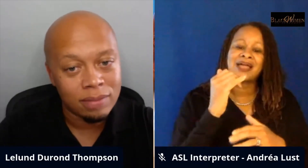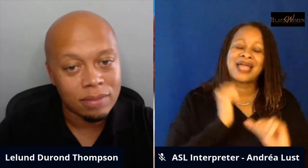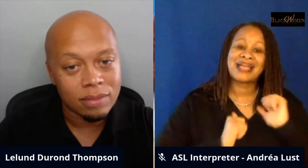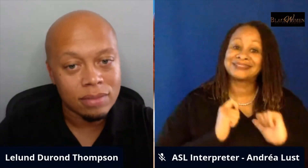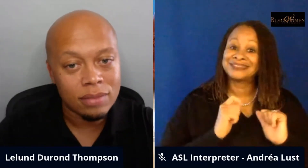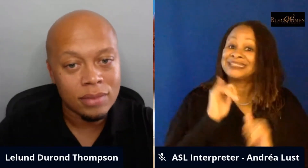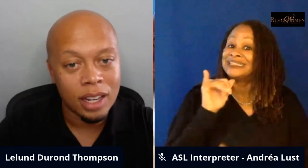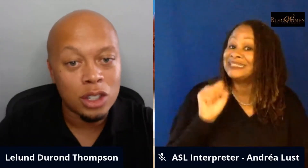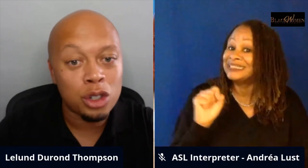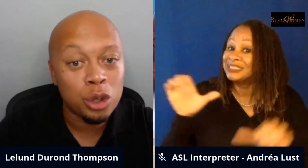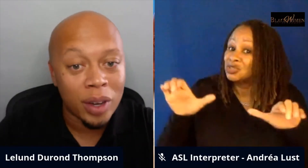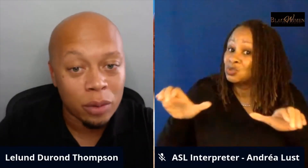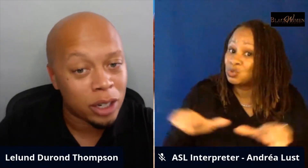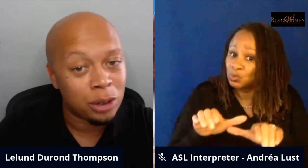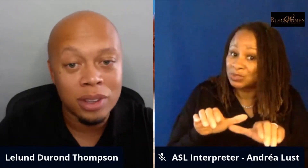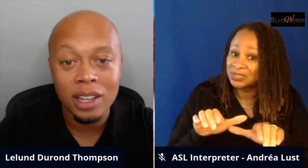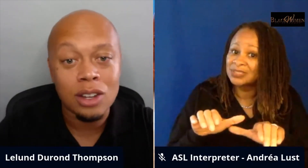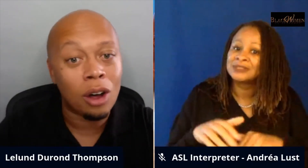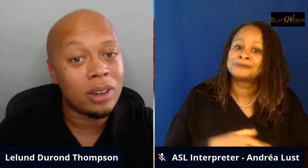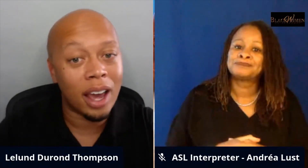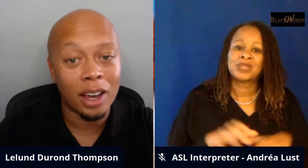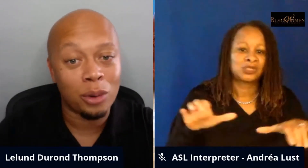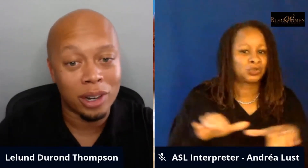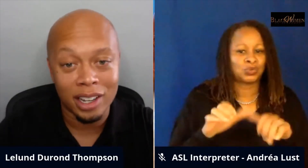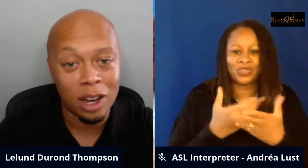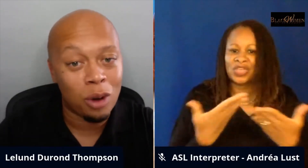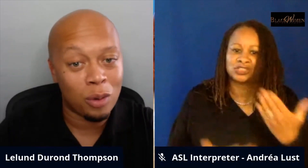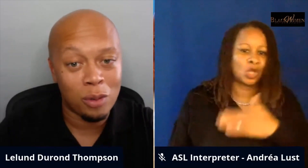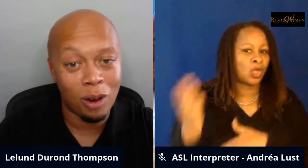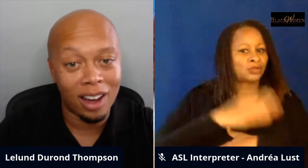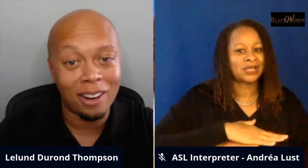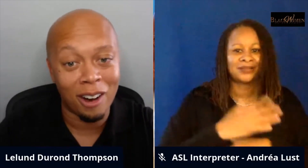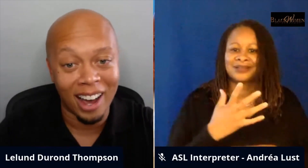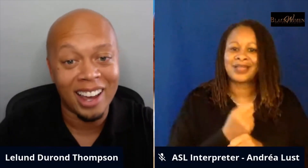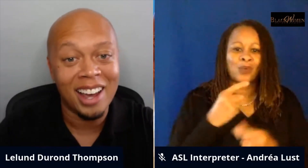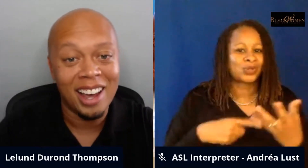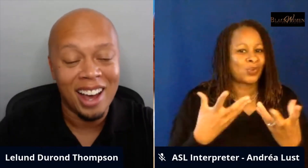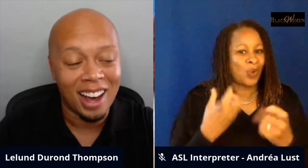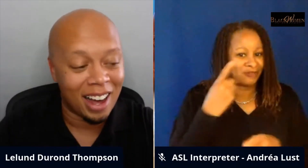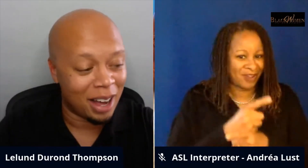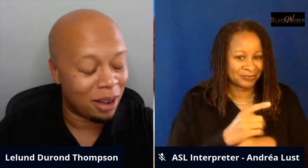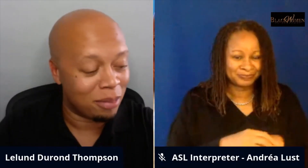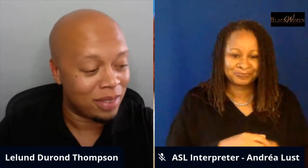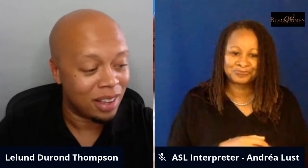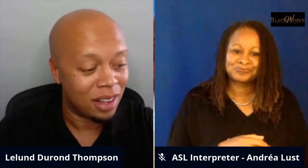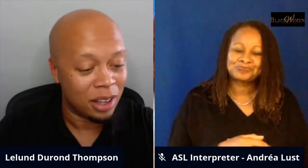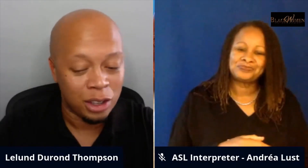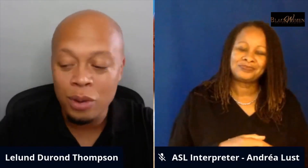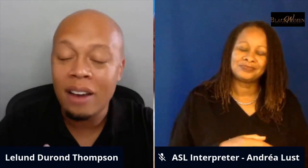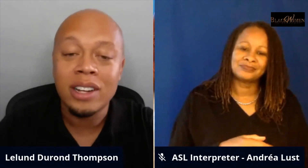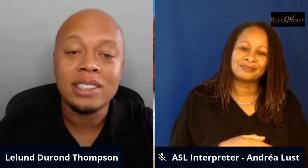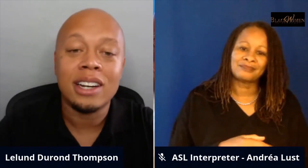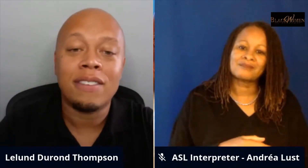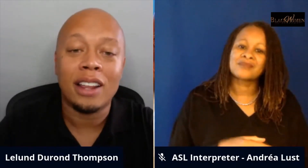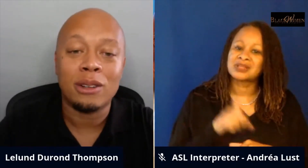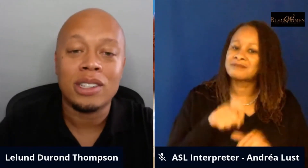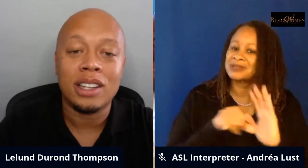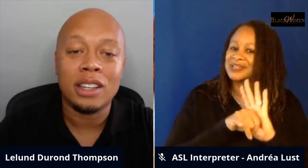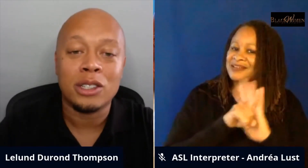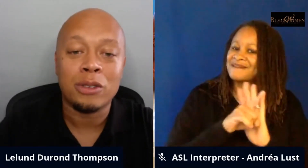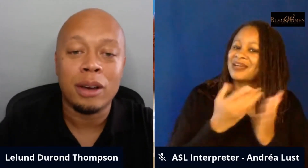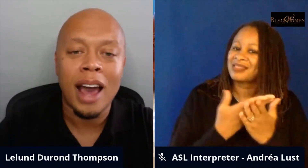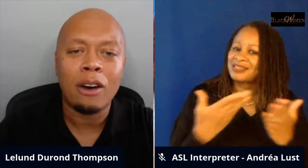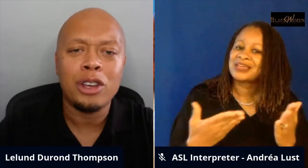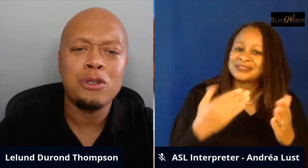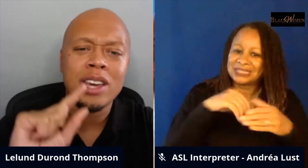doing, we do things all day in order to get what we want, right? You have to identify those things